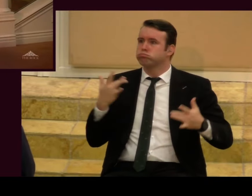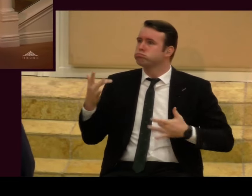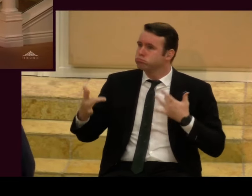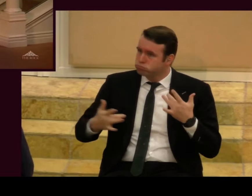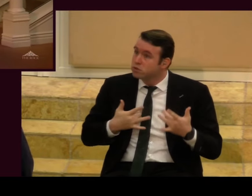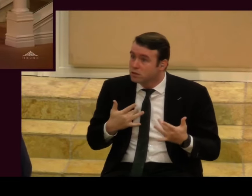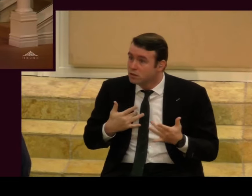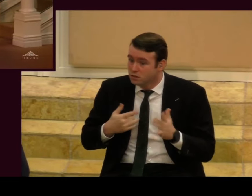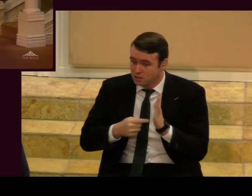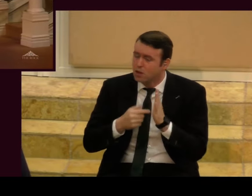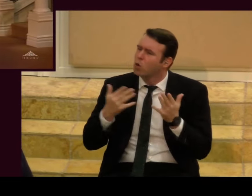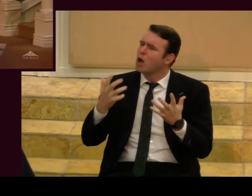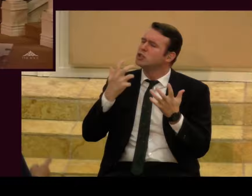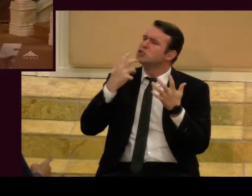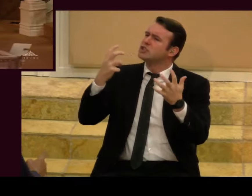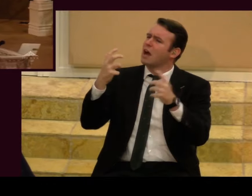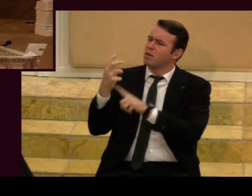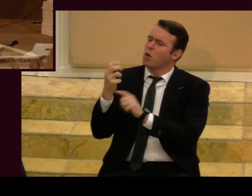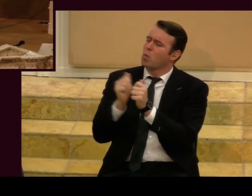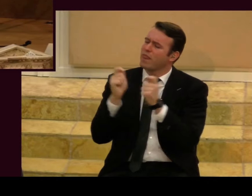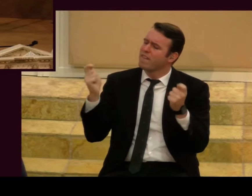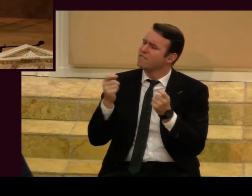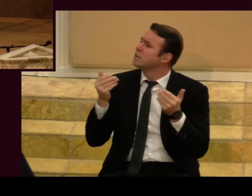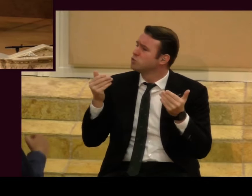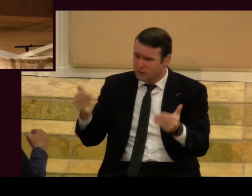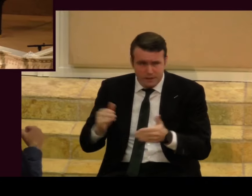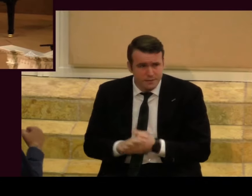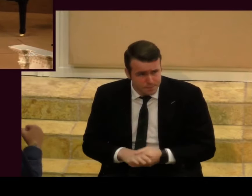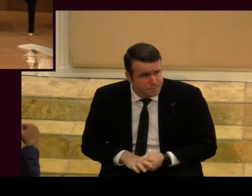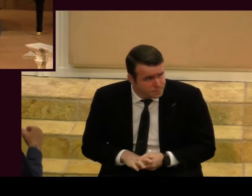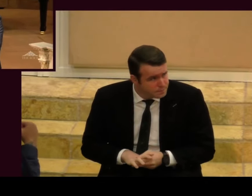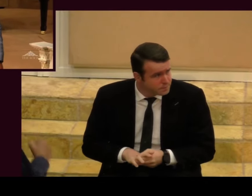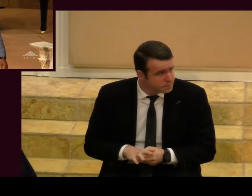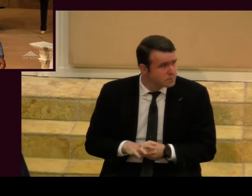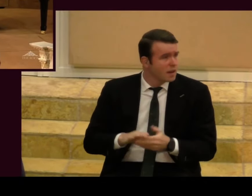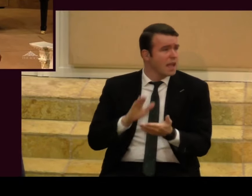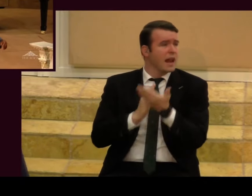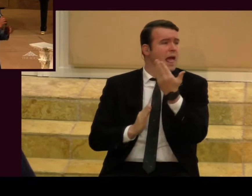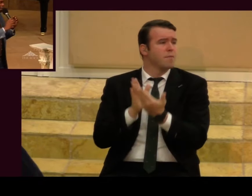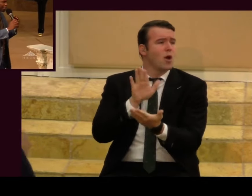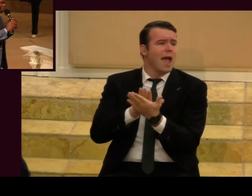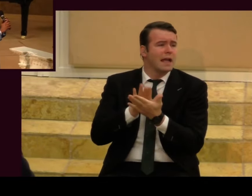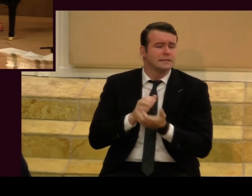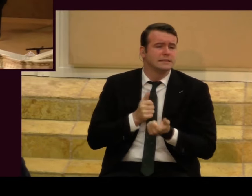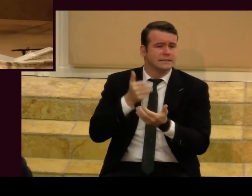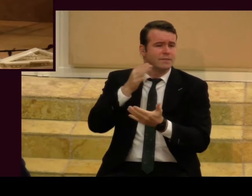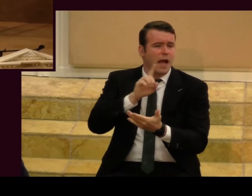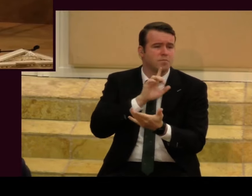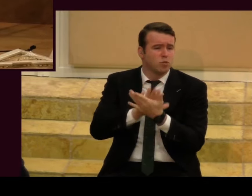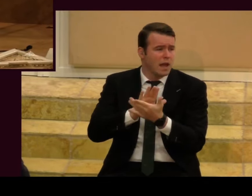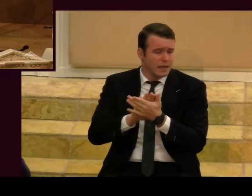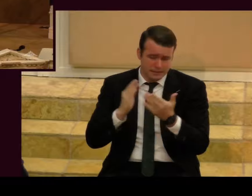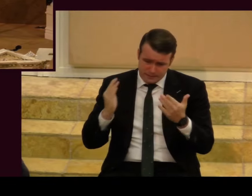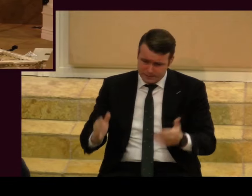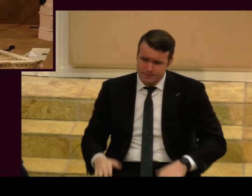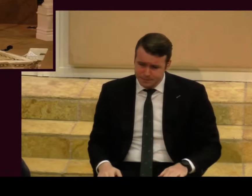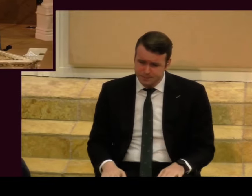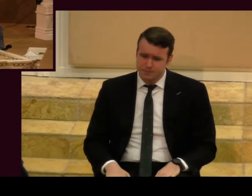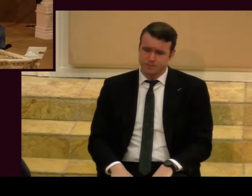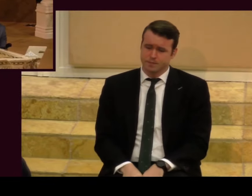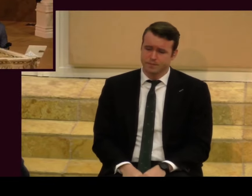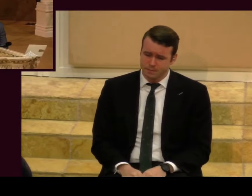house. Somebody shout with the shout of victory. Oh, clap your hands and give God praise.